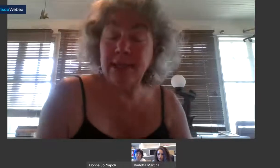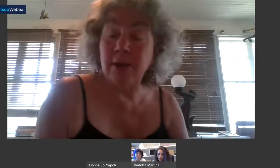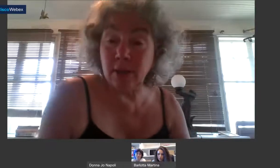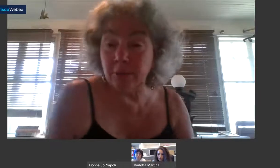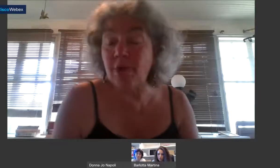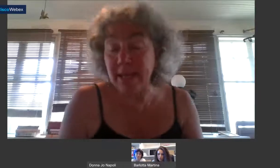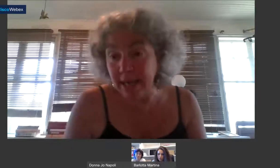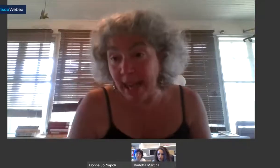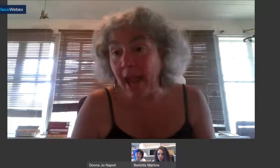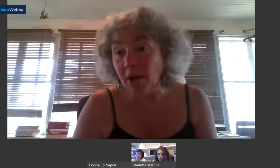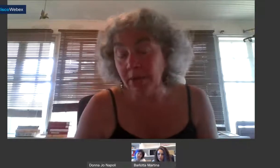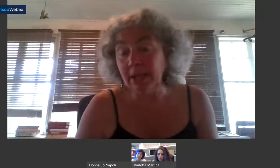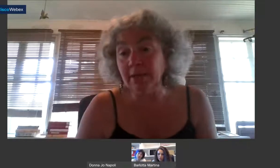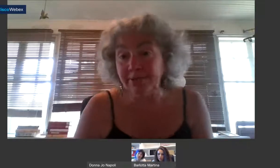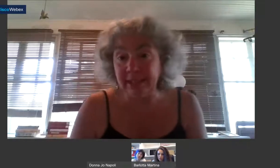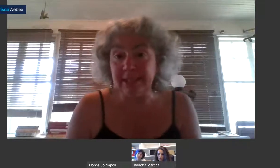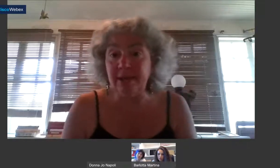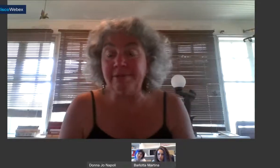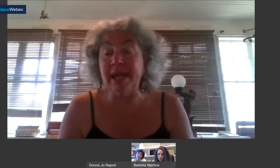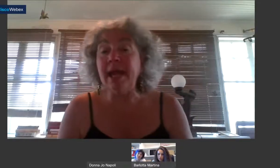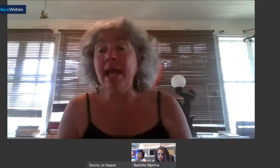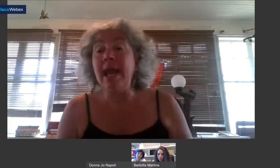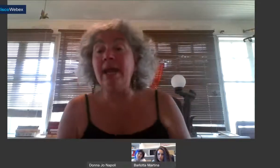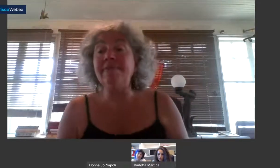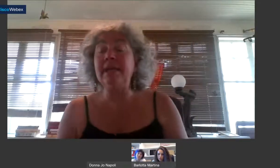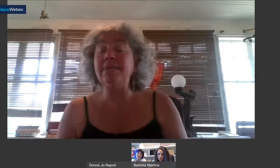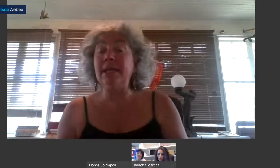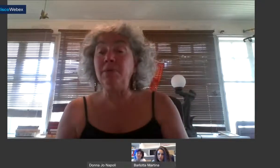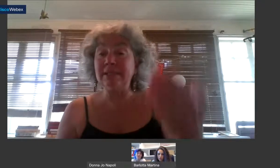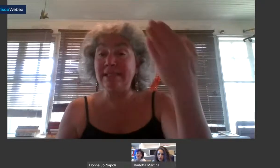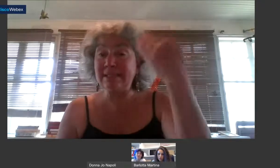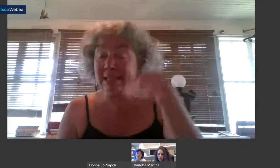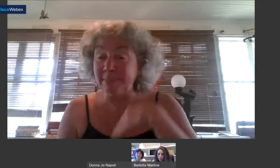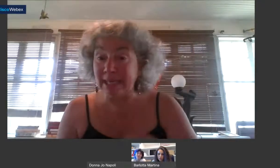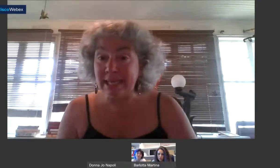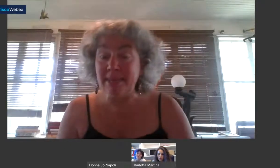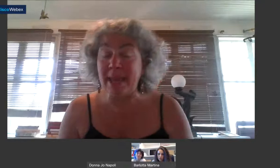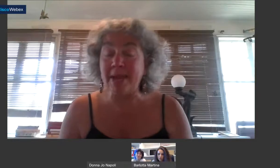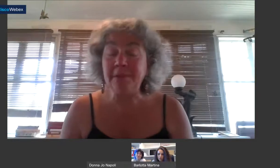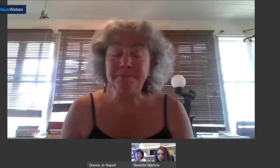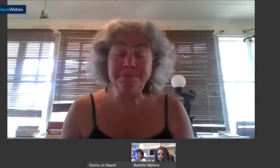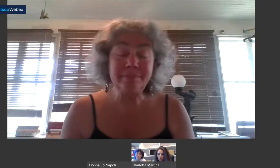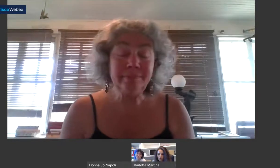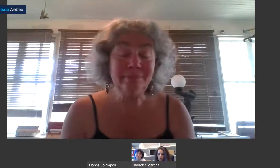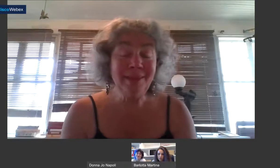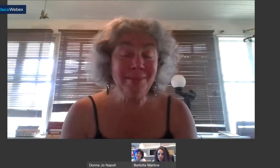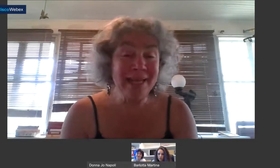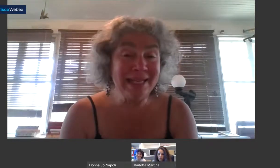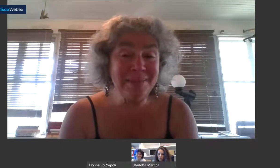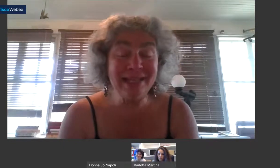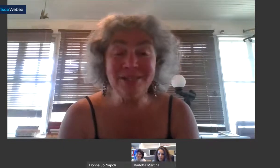going on right now in Philadelphia. And if anybody wants to send me an email, my email is just